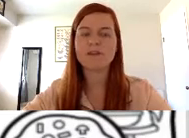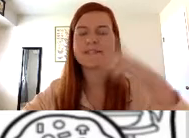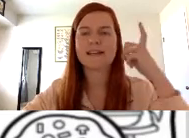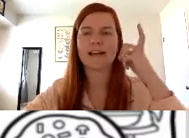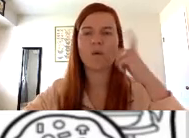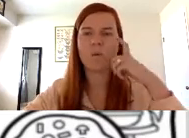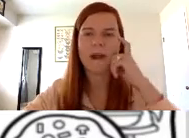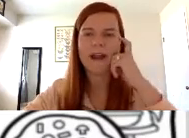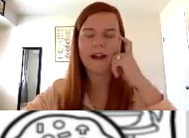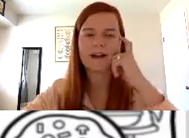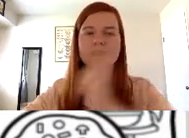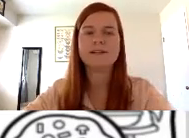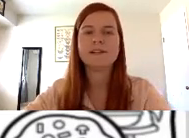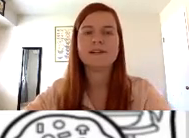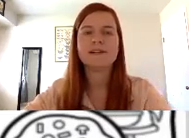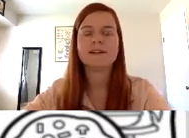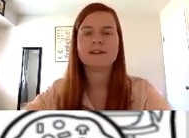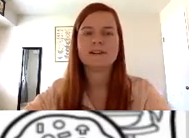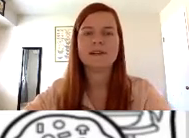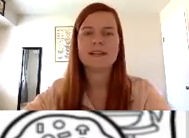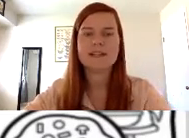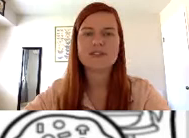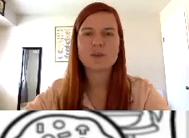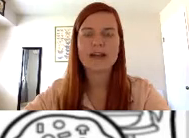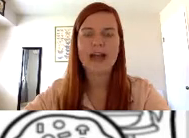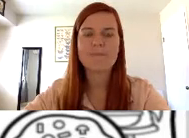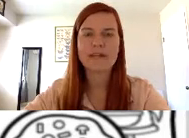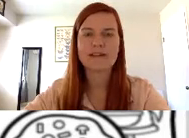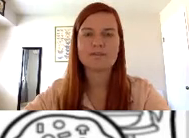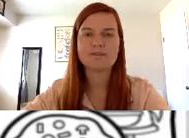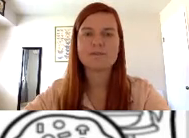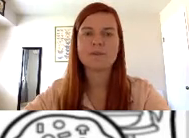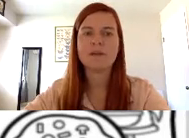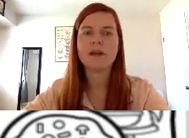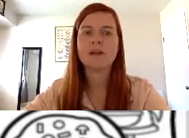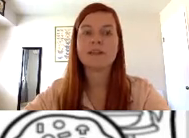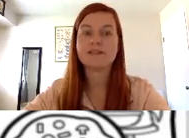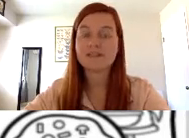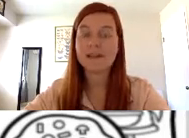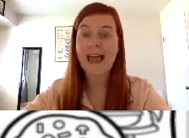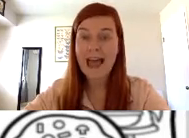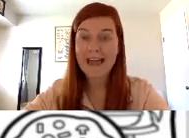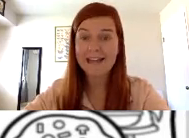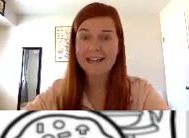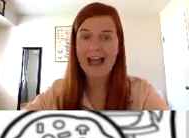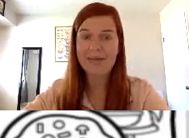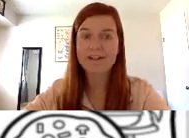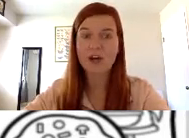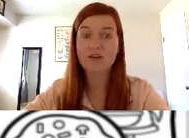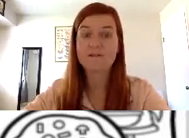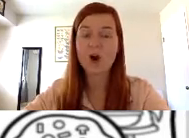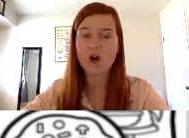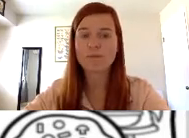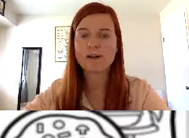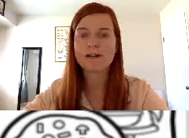So let's think, where did each story happen? The Little Red Hen happened